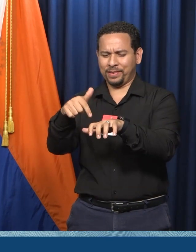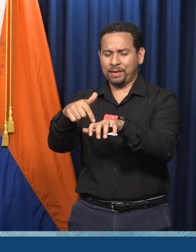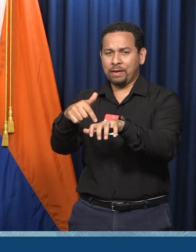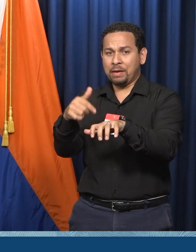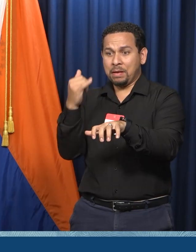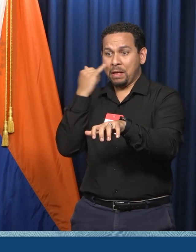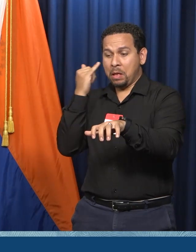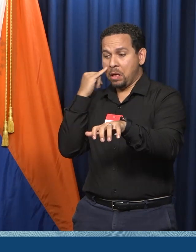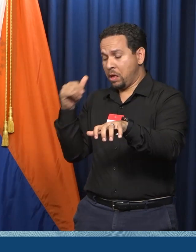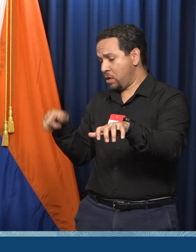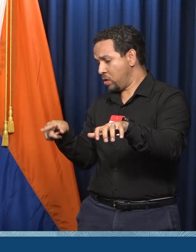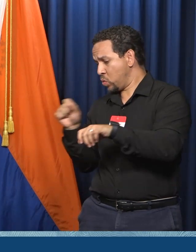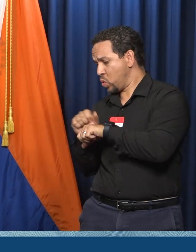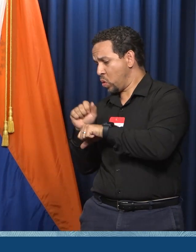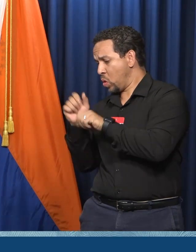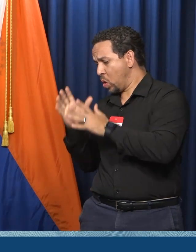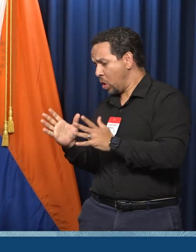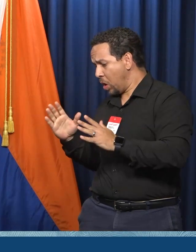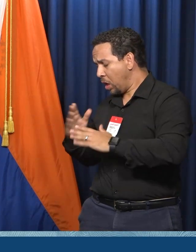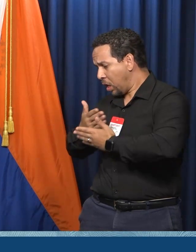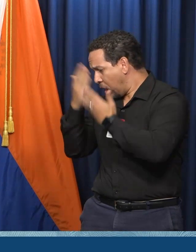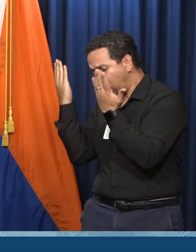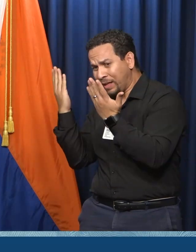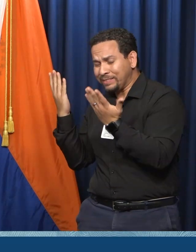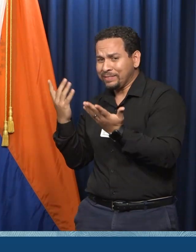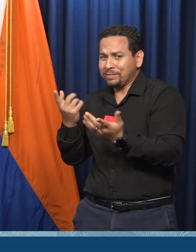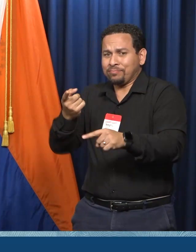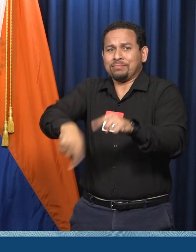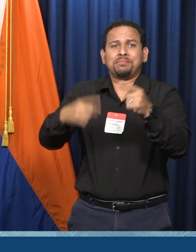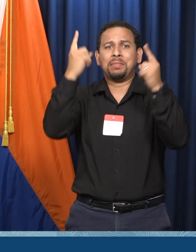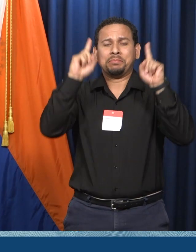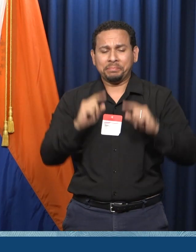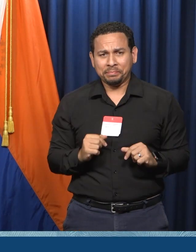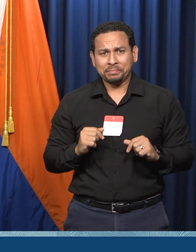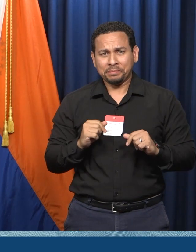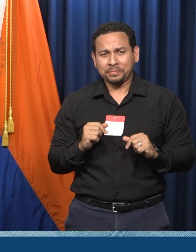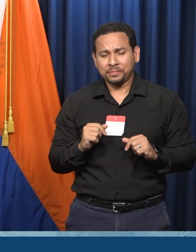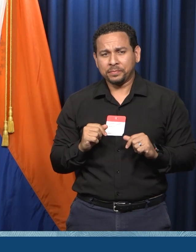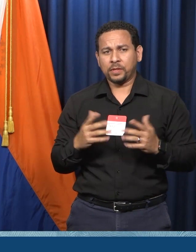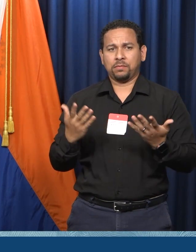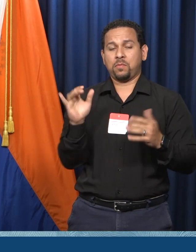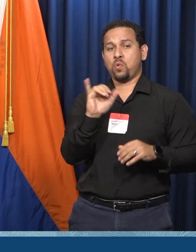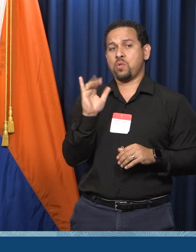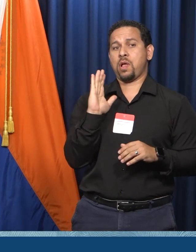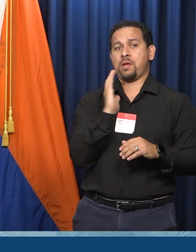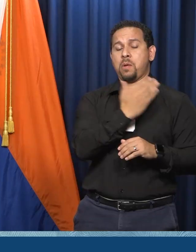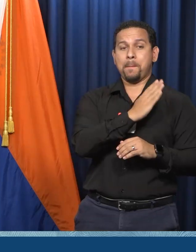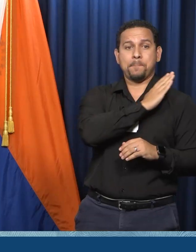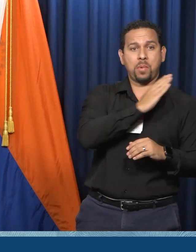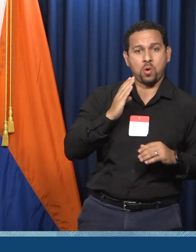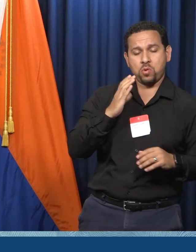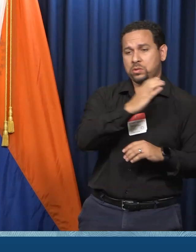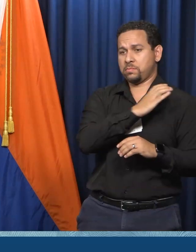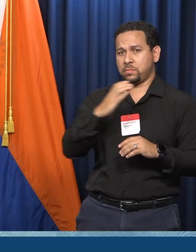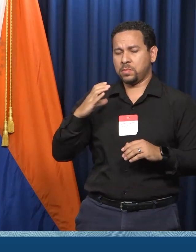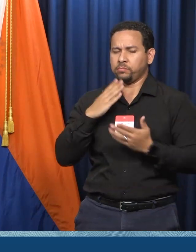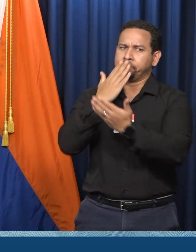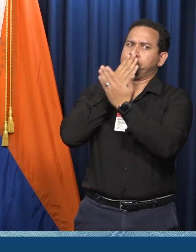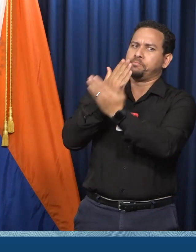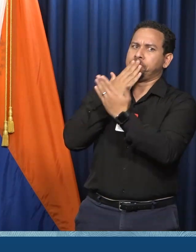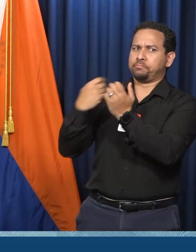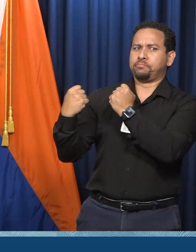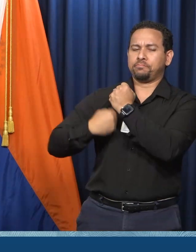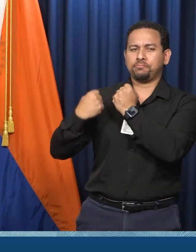our volunteer town boards and committees. Our county legislator, Erica Pierce, has been a tremendous